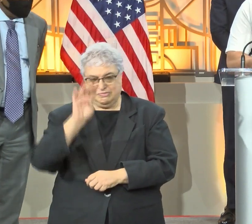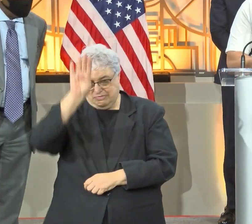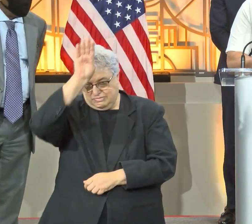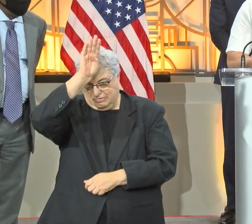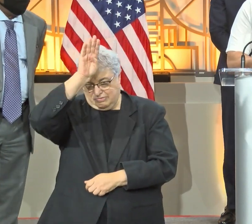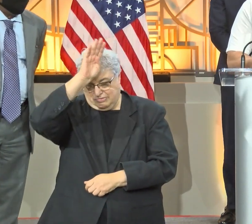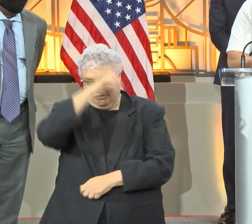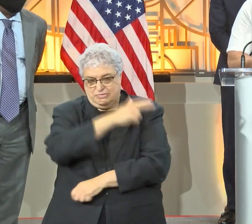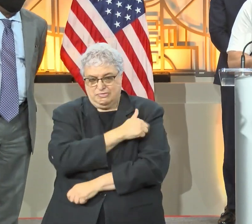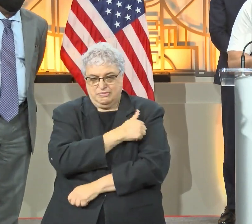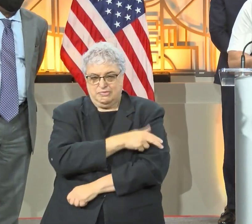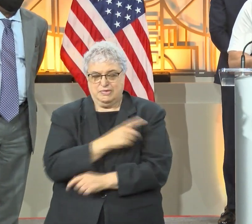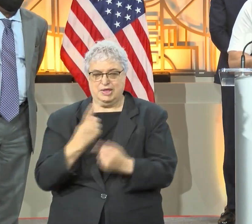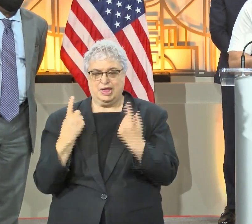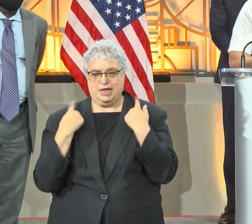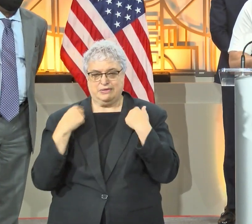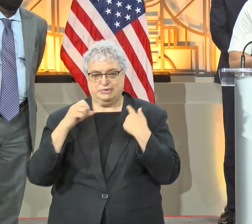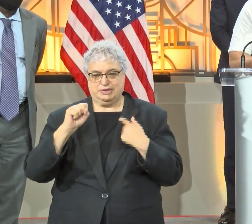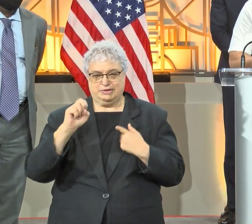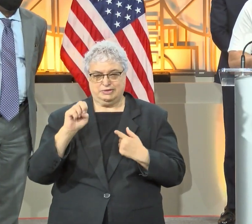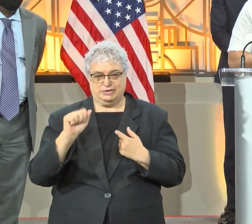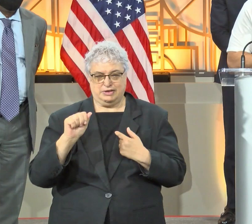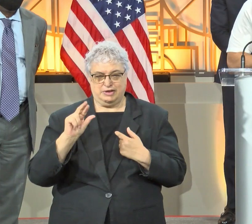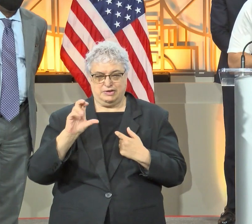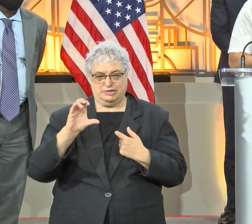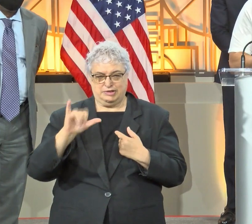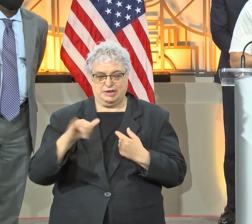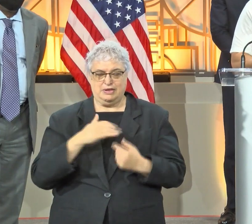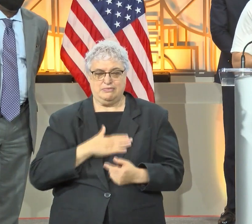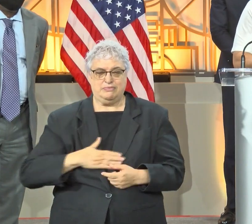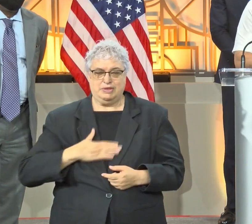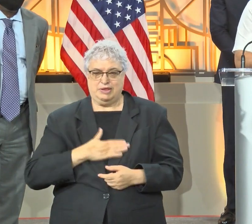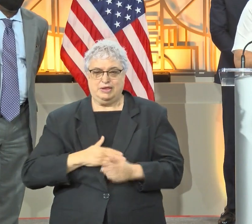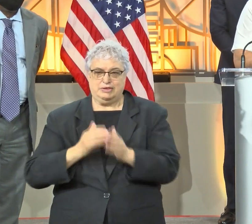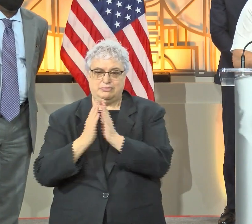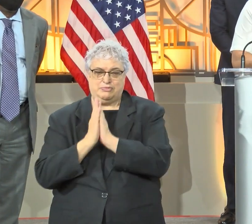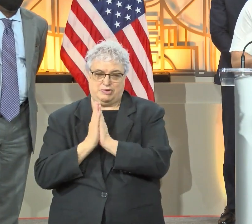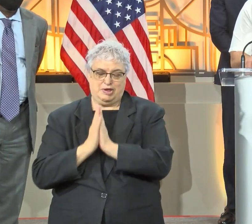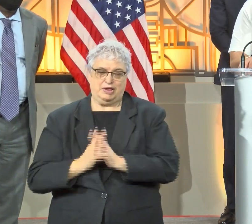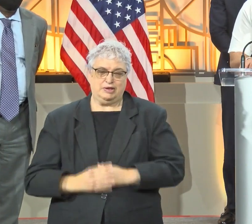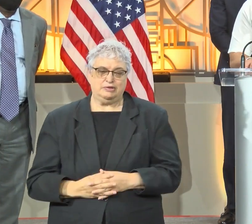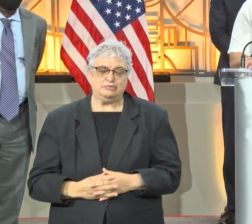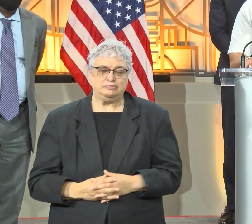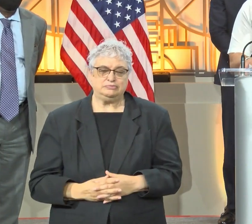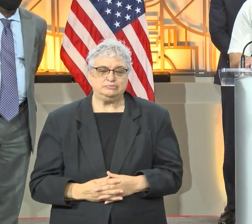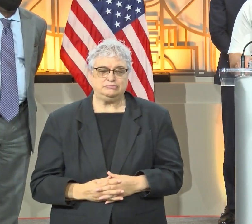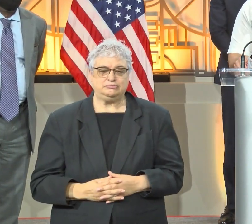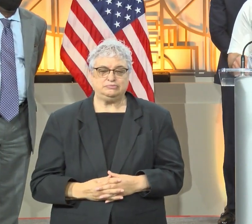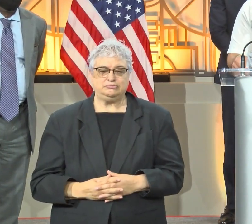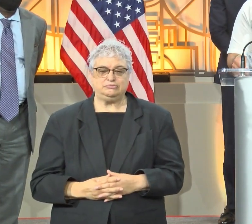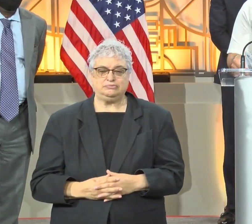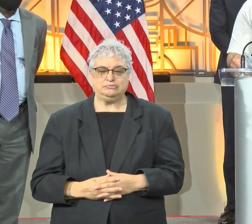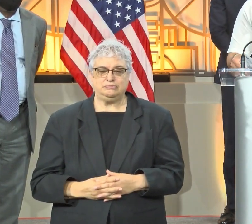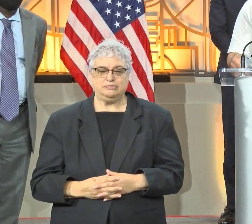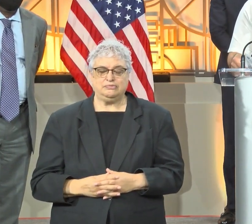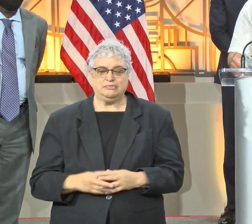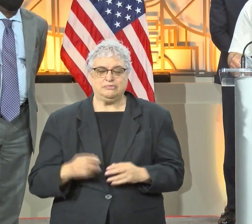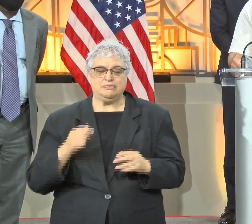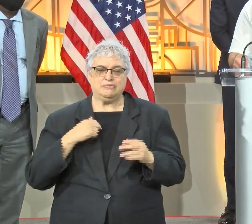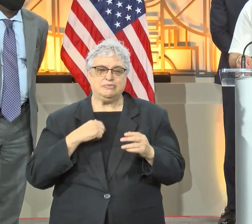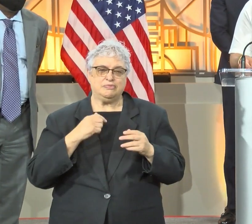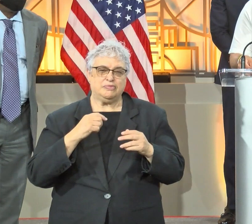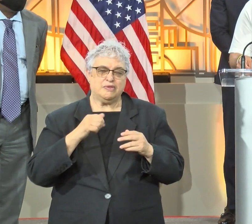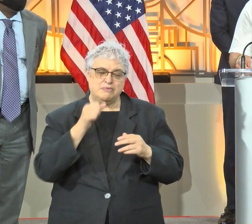is in the hospital. That's Captain Persse, and again, please keep him in your prayers. In regards to our occupancy task force,